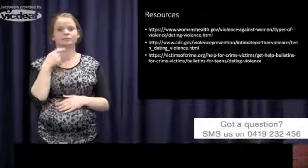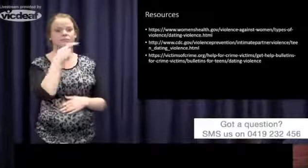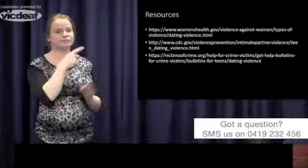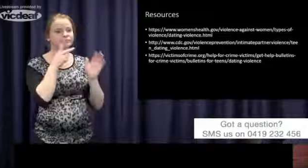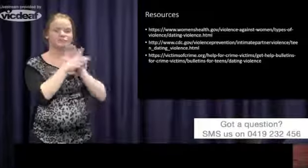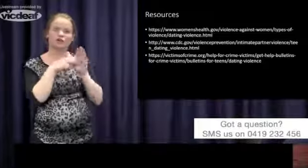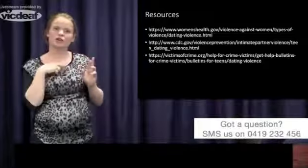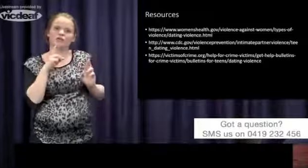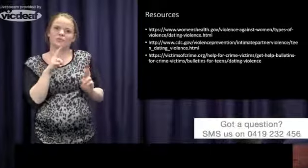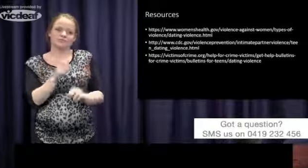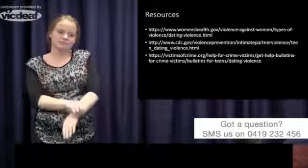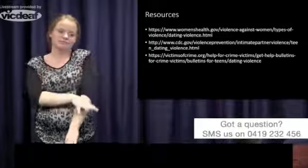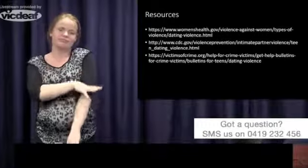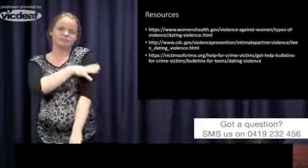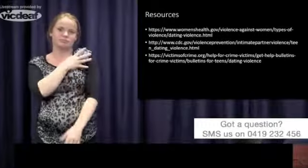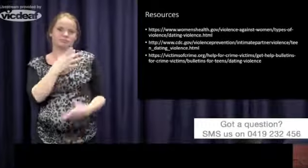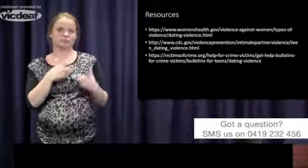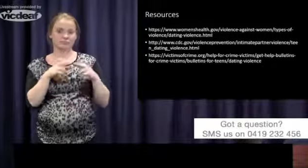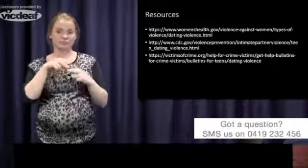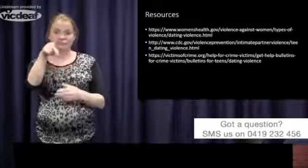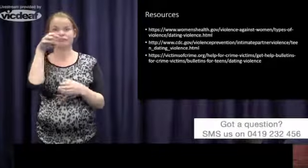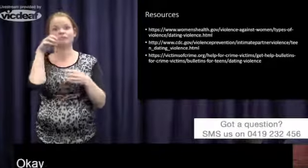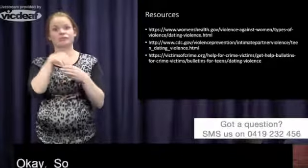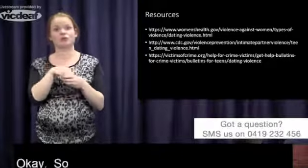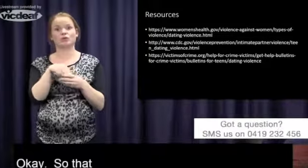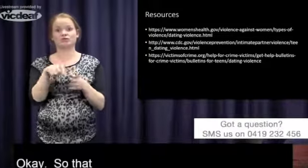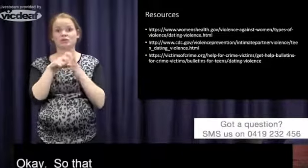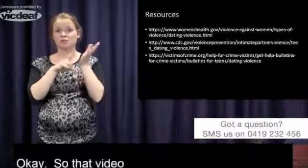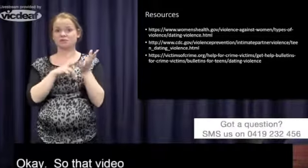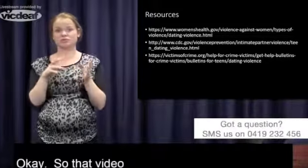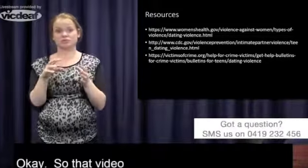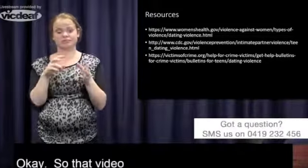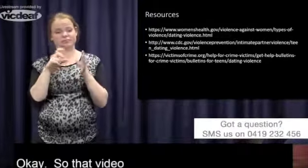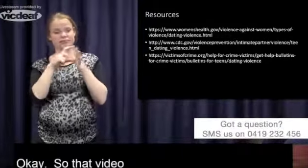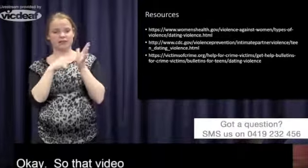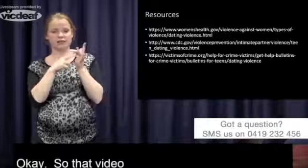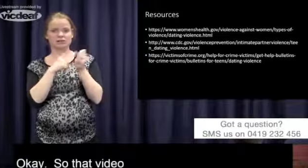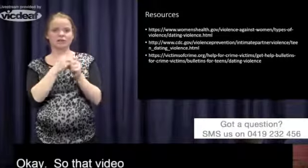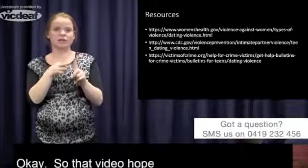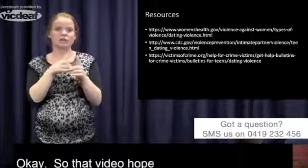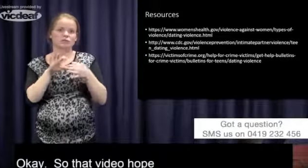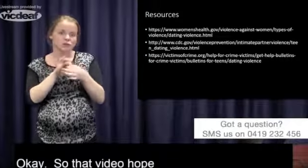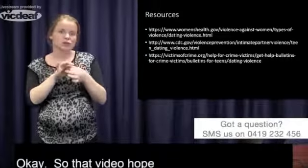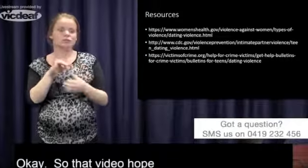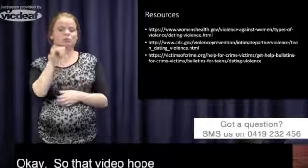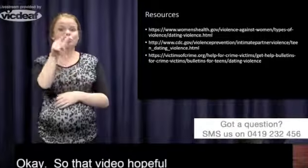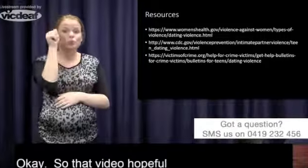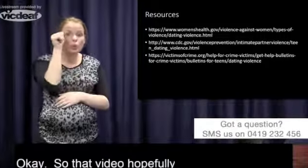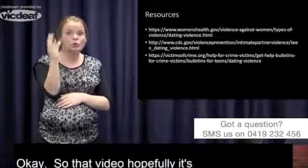situation. Okay, so that video, hopefully it's made you realise that if you are